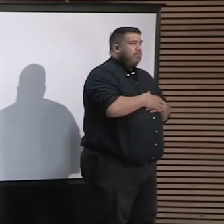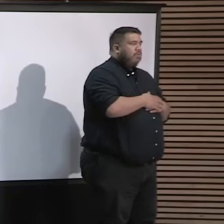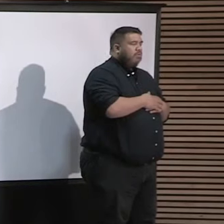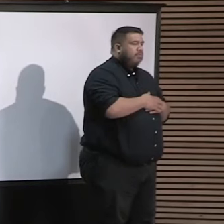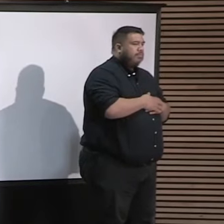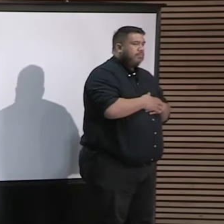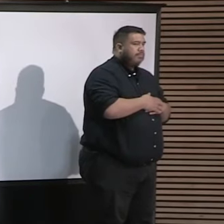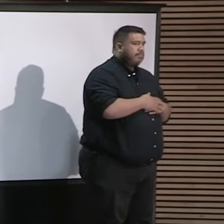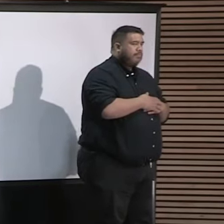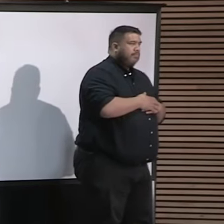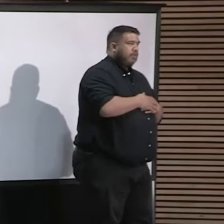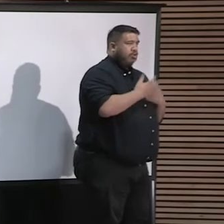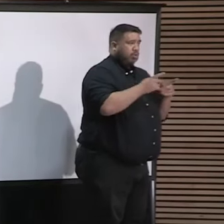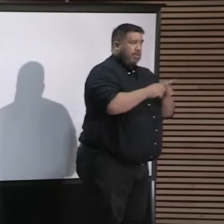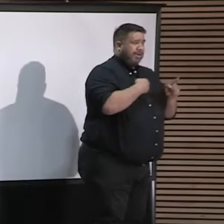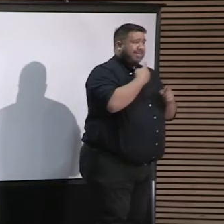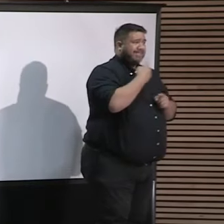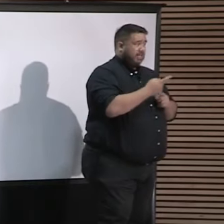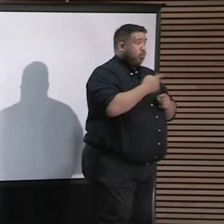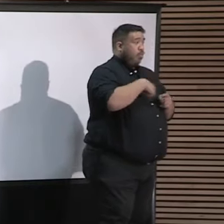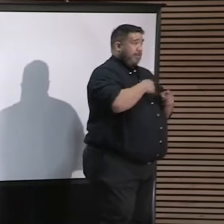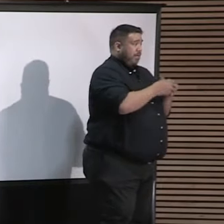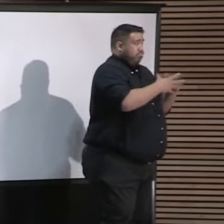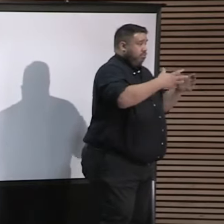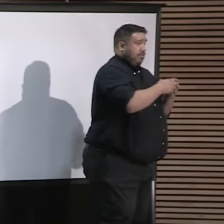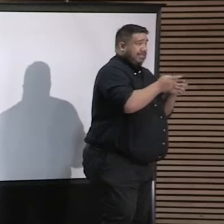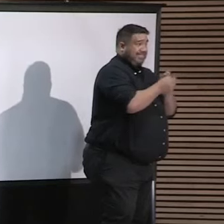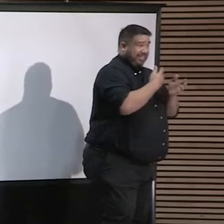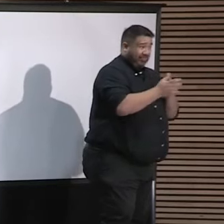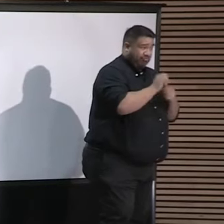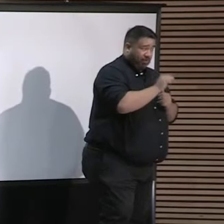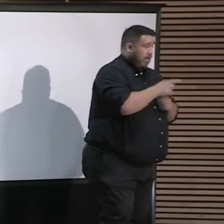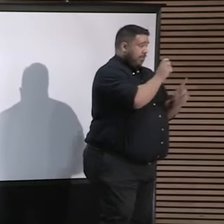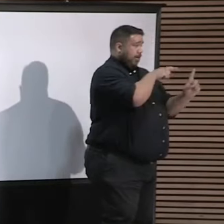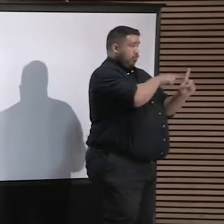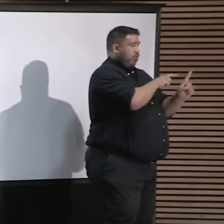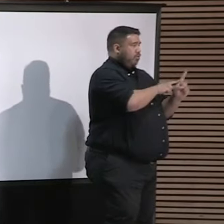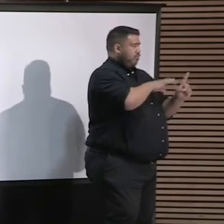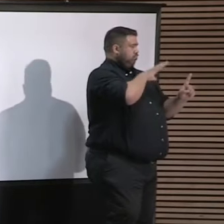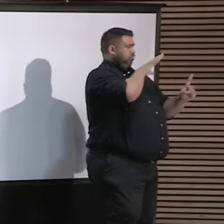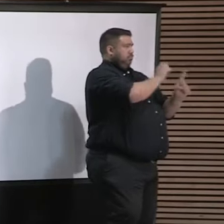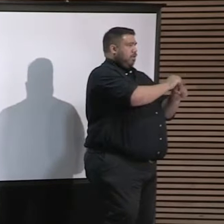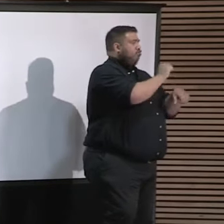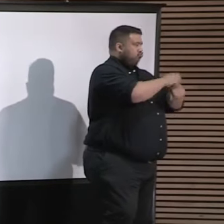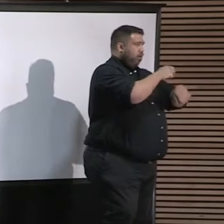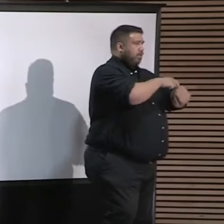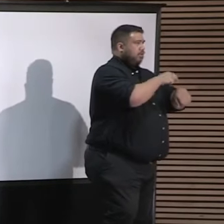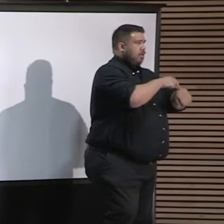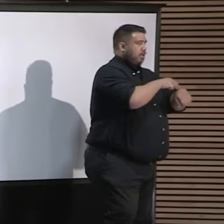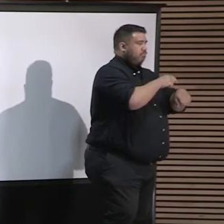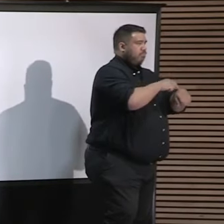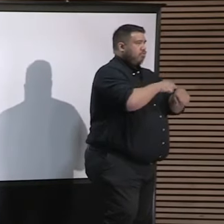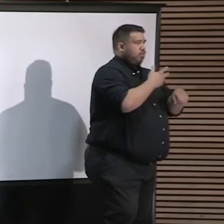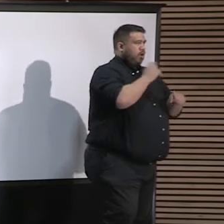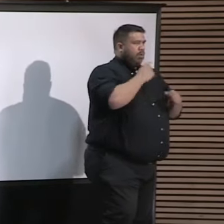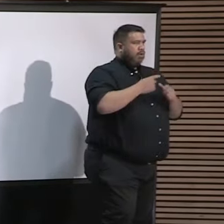system has been, as we've already said, ramping up. This person was identified right at the appropriate time. But again, I'll ask the Director General to